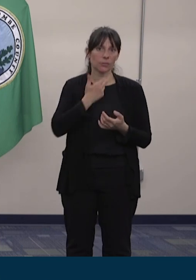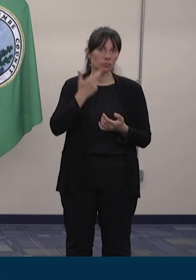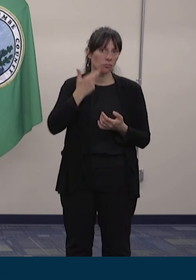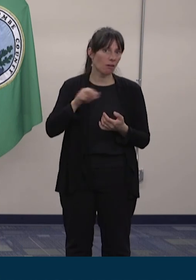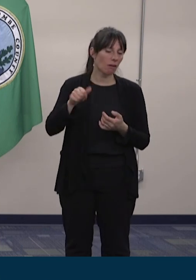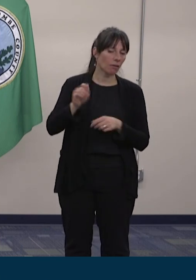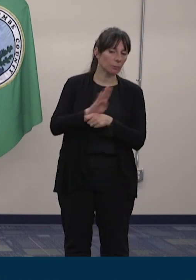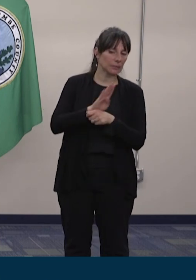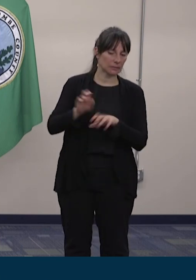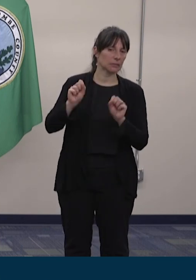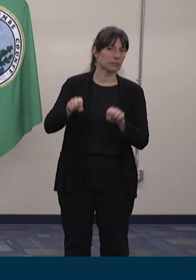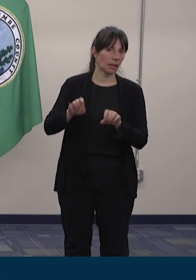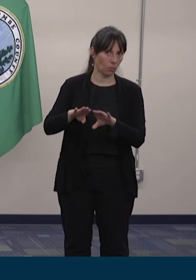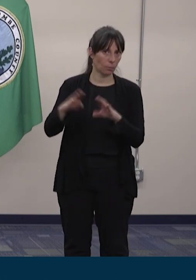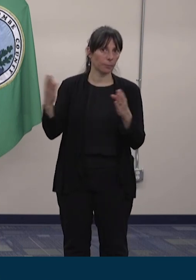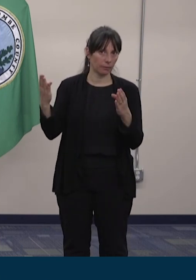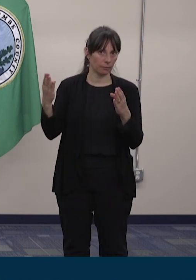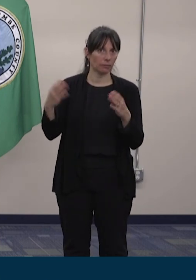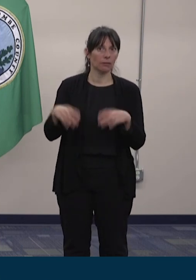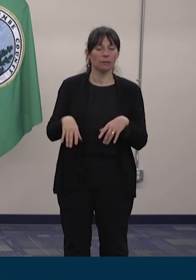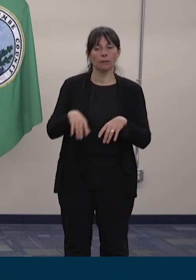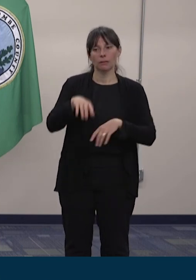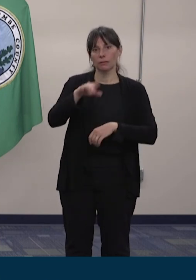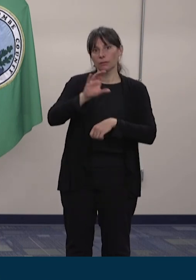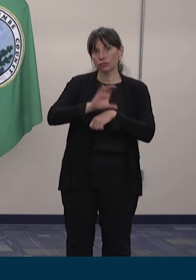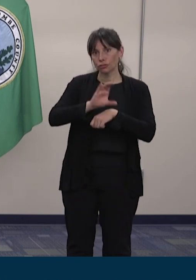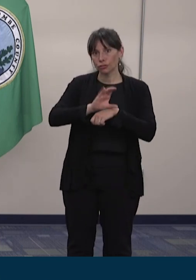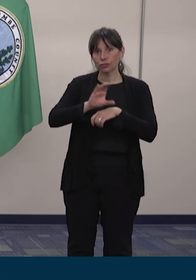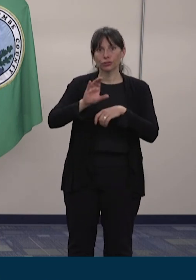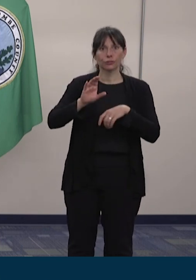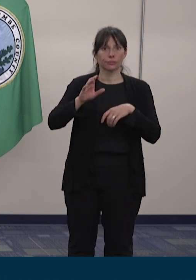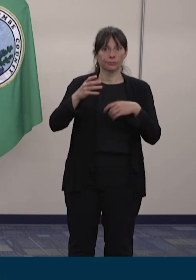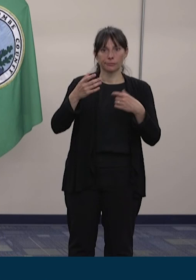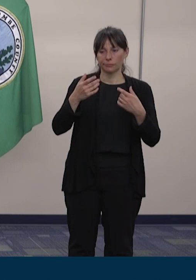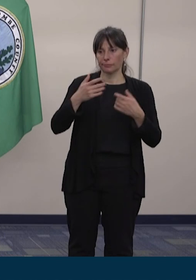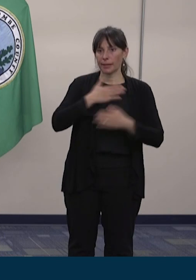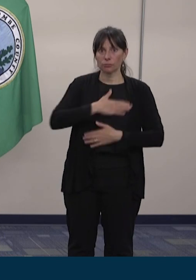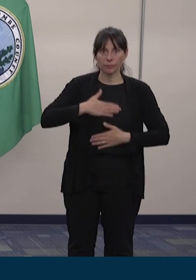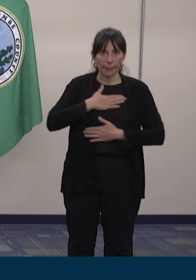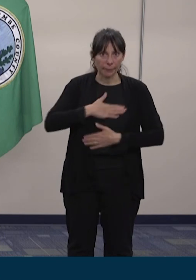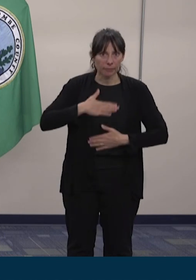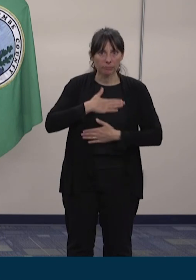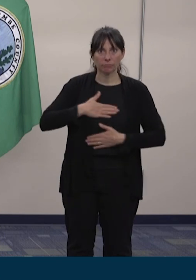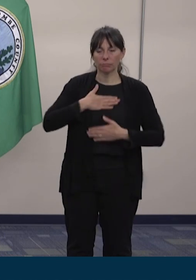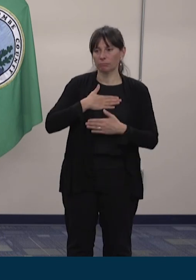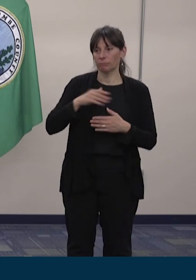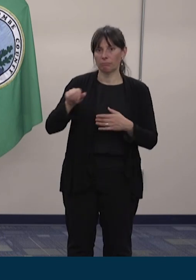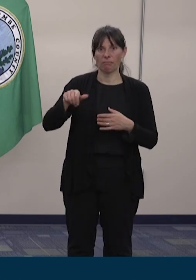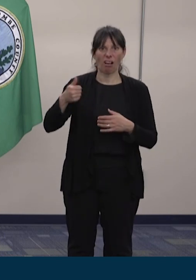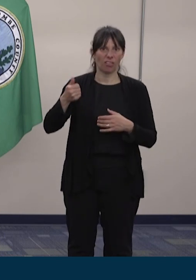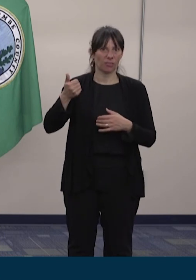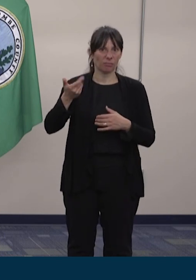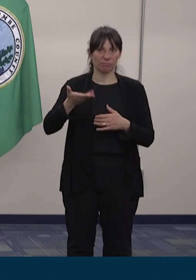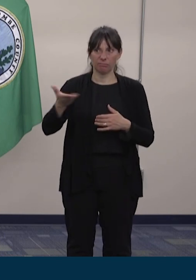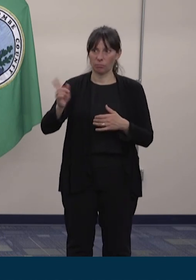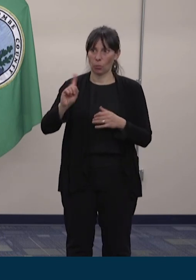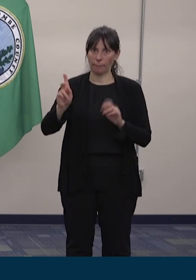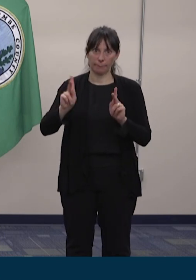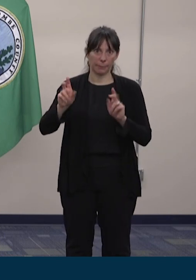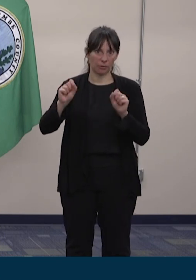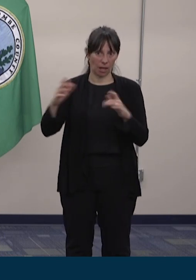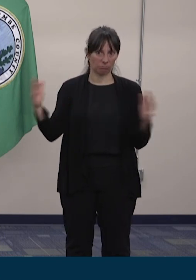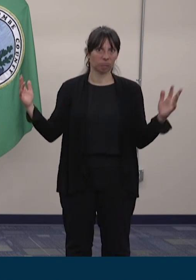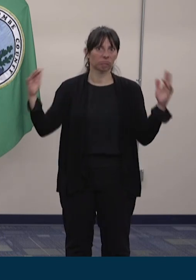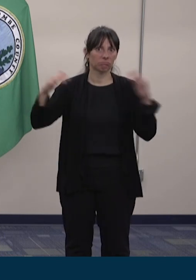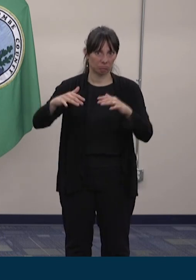abriremos and limited algunos gatherings at houses negocios of worship y restaurantes y entertainment otros venues, lugares other de public places. entretenimiento y también Phase